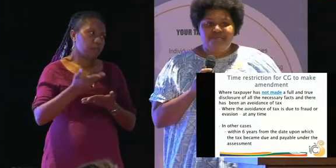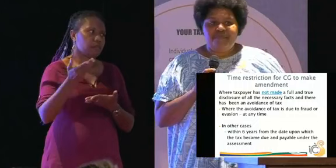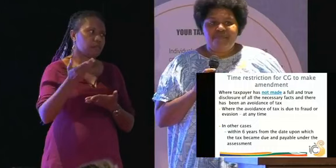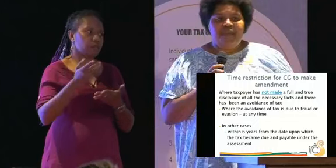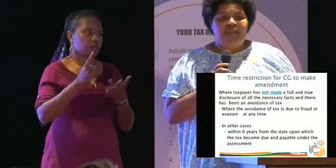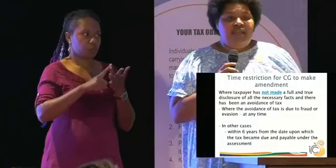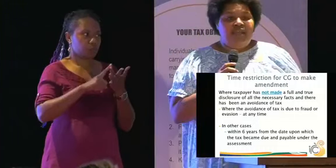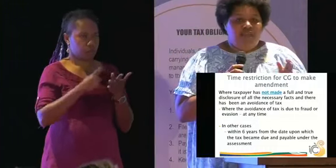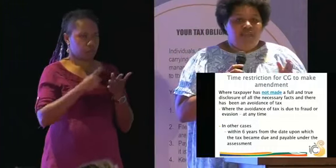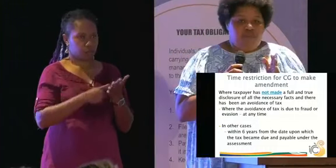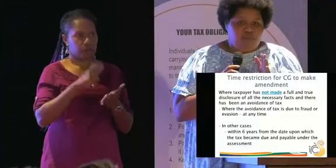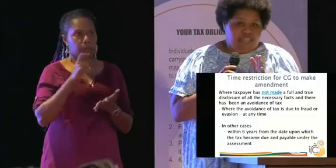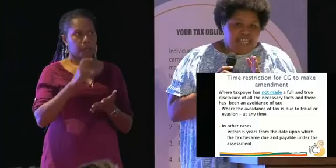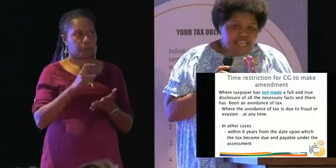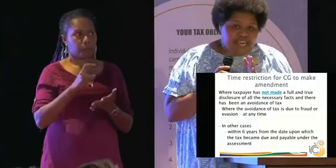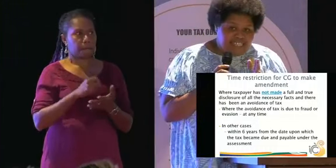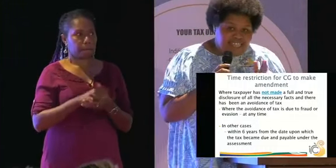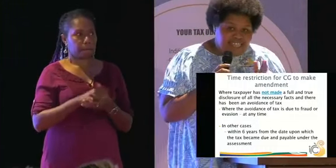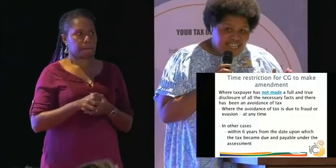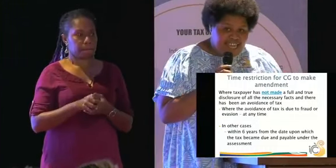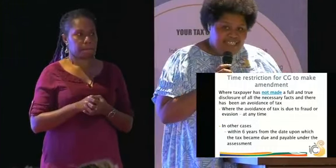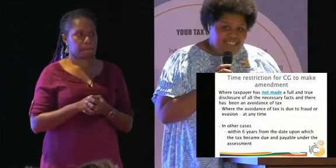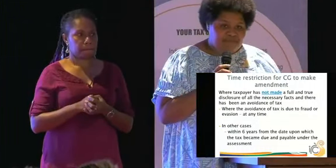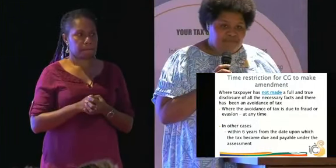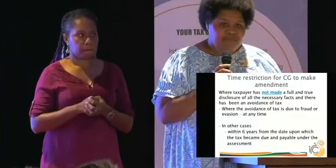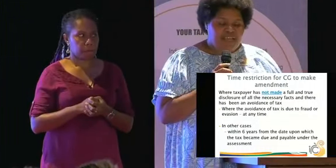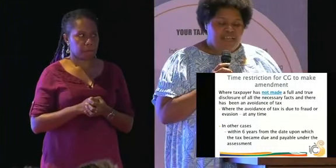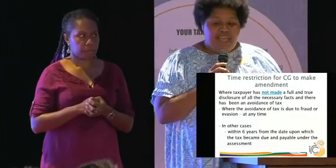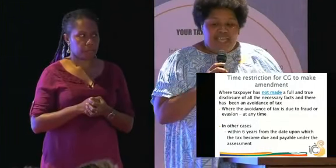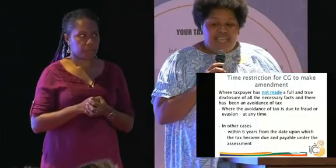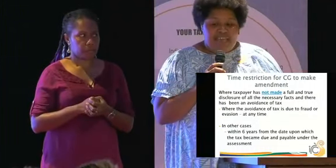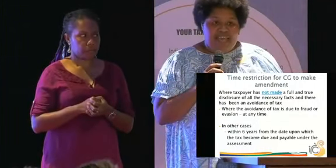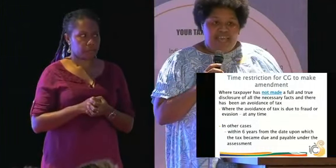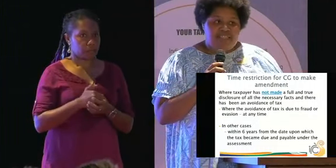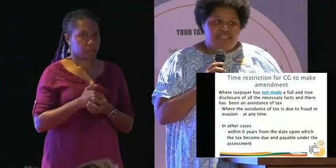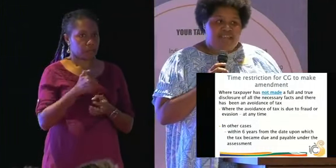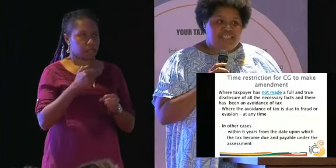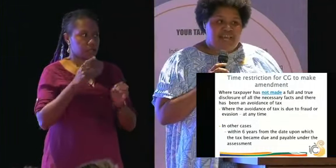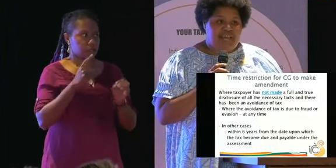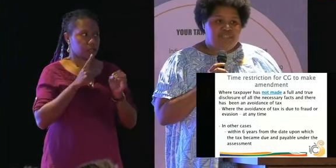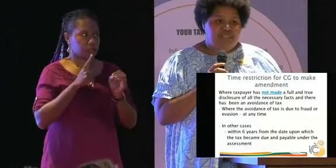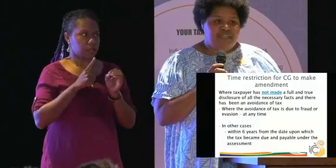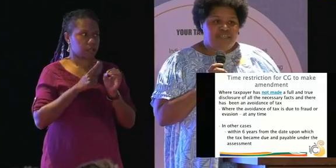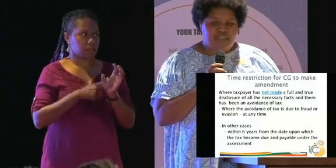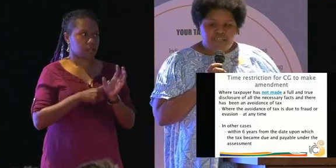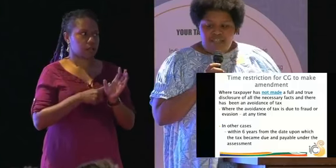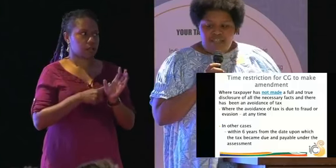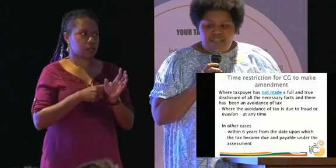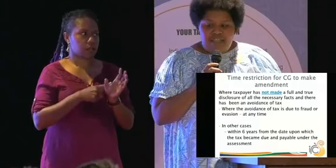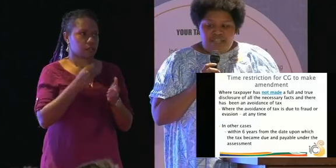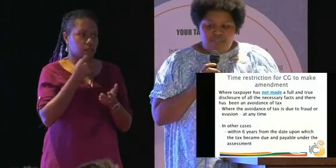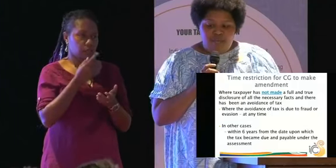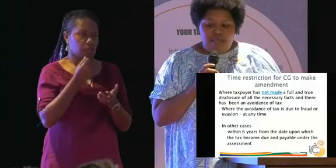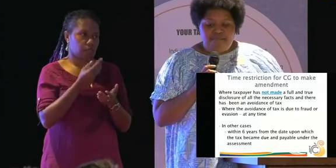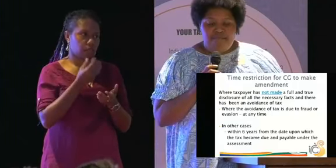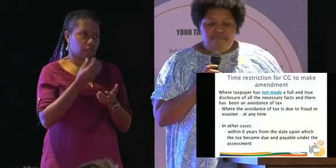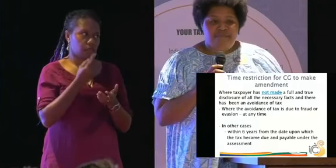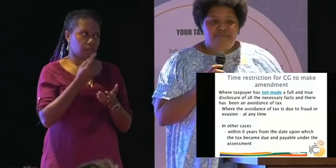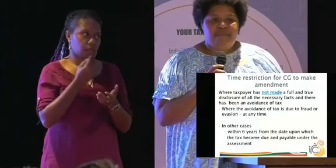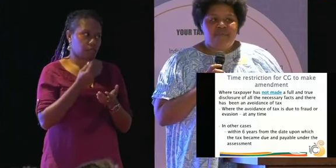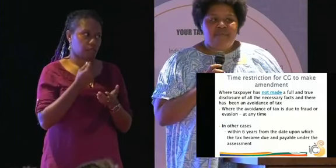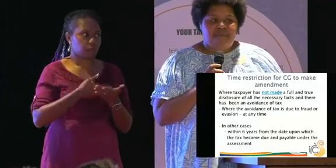Okay? Within that 6 years, if the IRC finds out that you